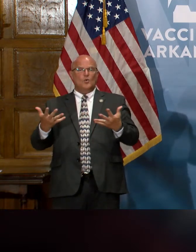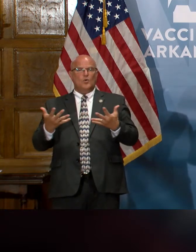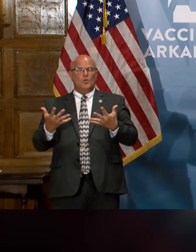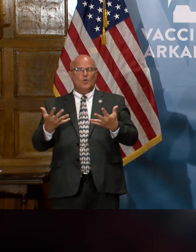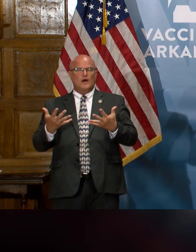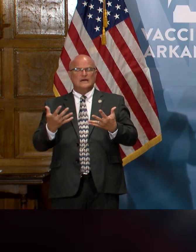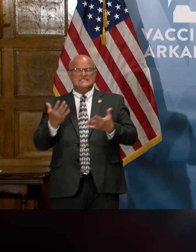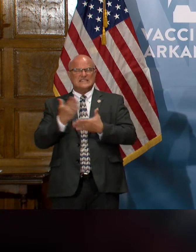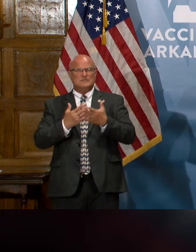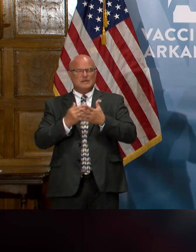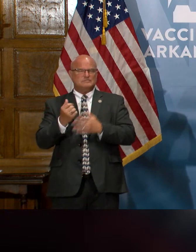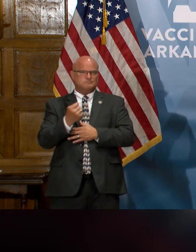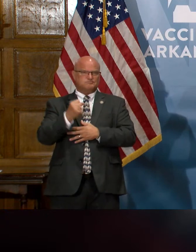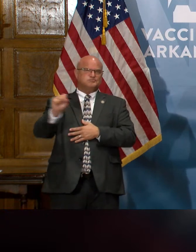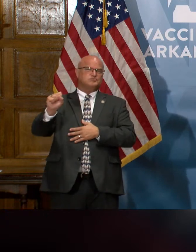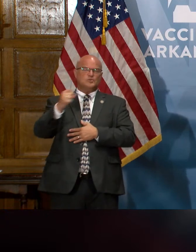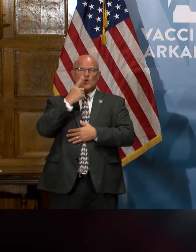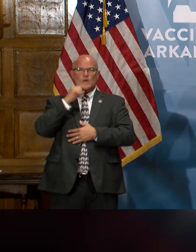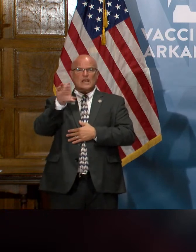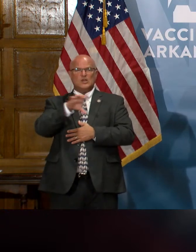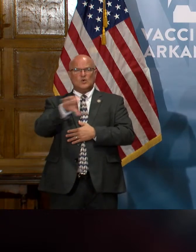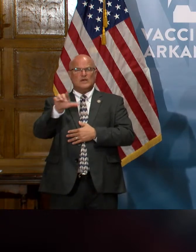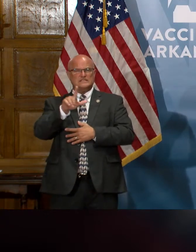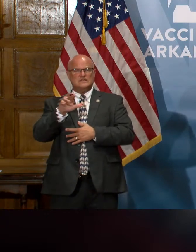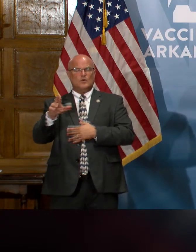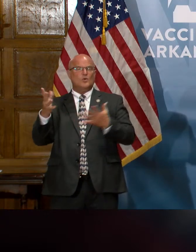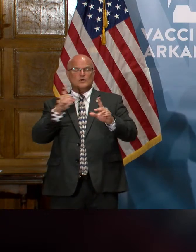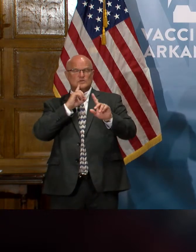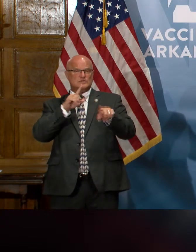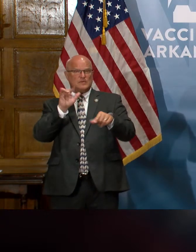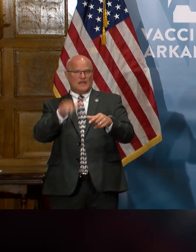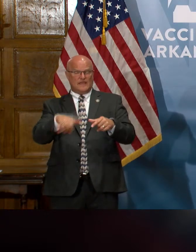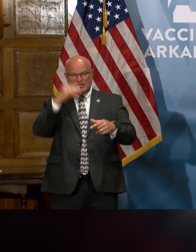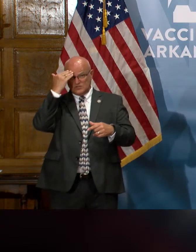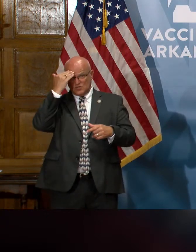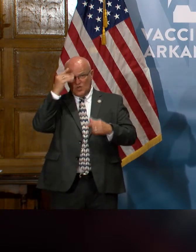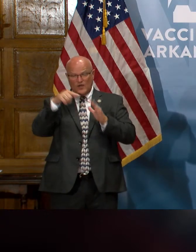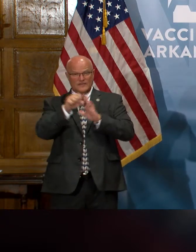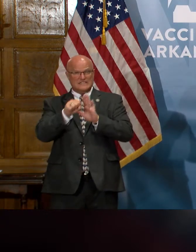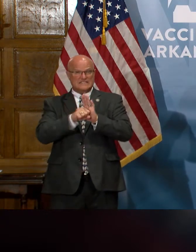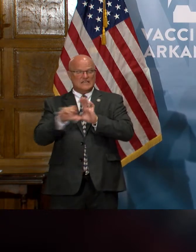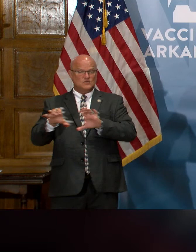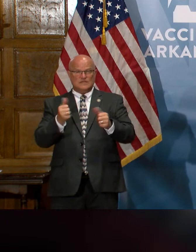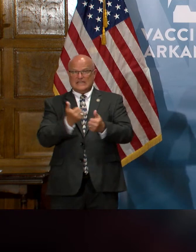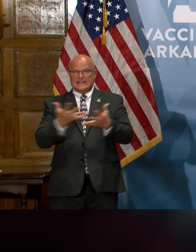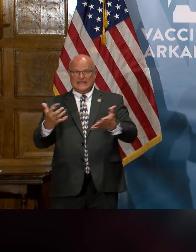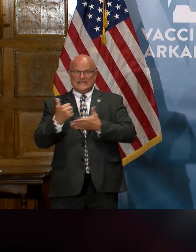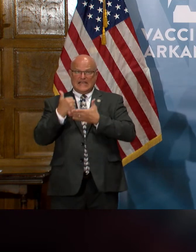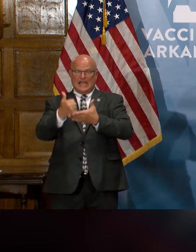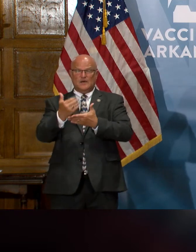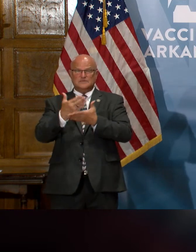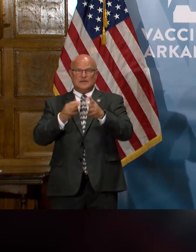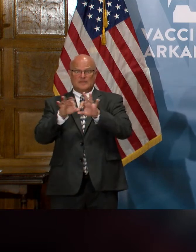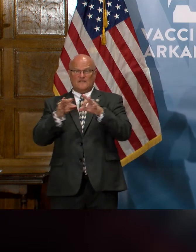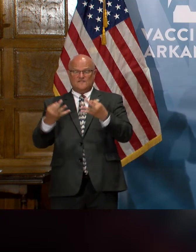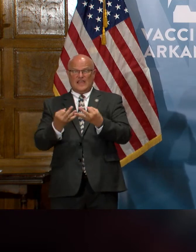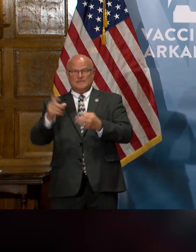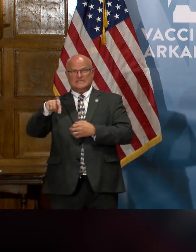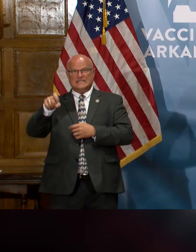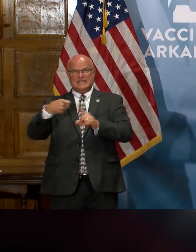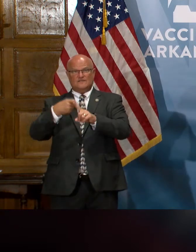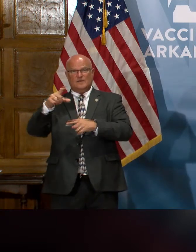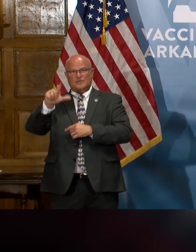they were turned away from Red Cross in Little Rock. What is your response to that? And do you know if the state is doing anything to help some of these families that are in